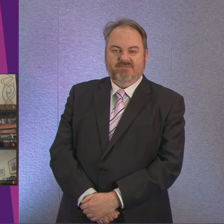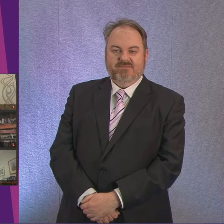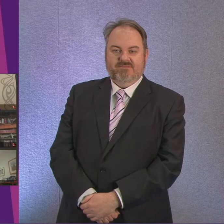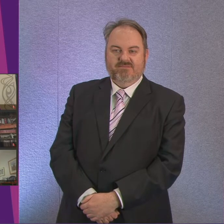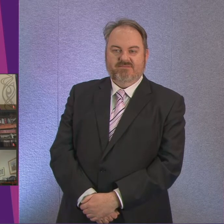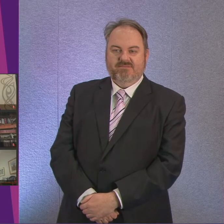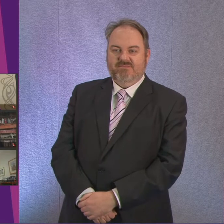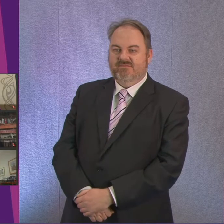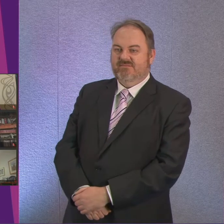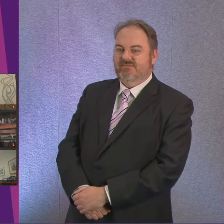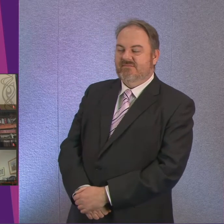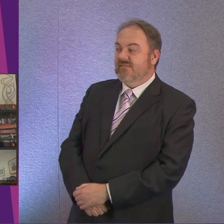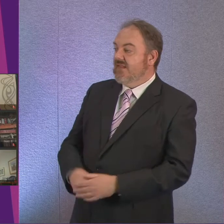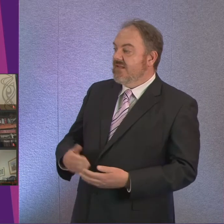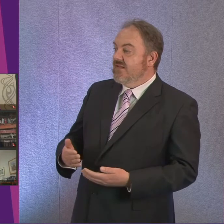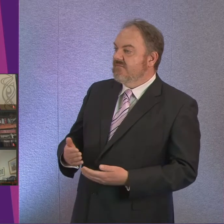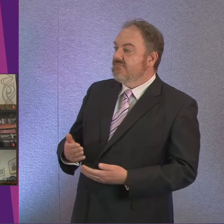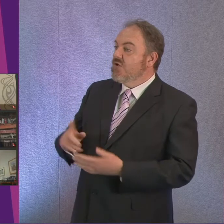Cabinet Secretary John Swinney.